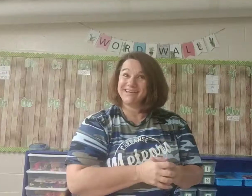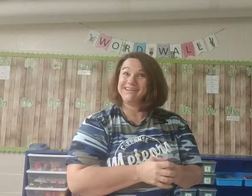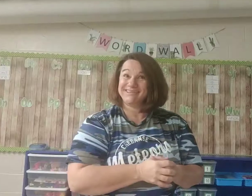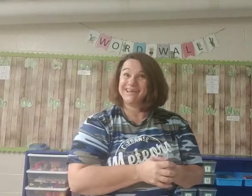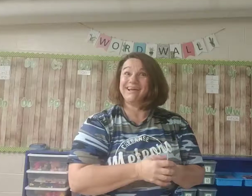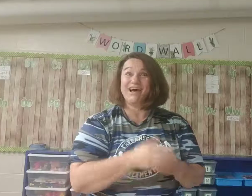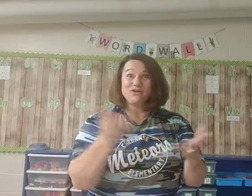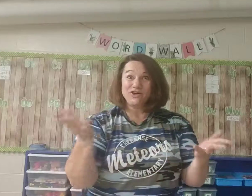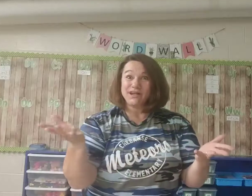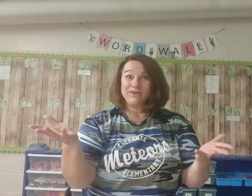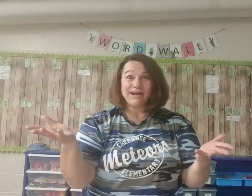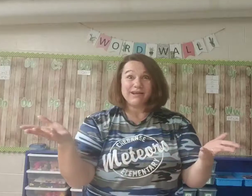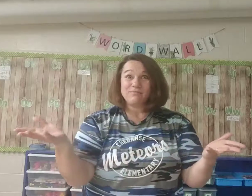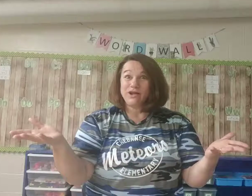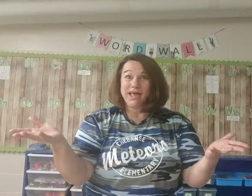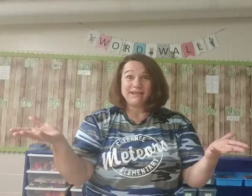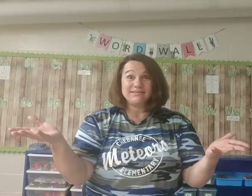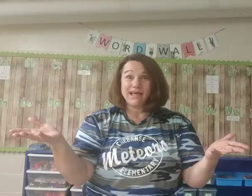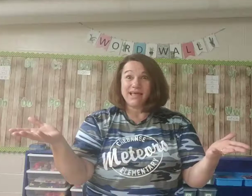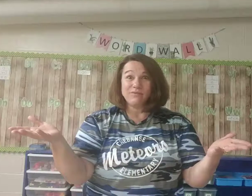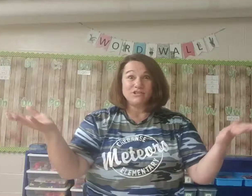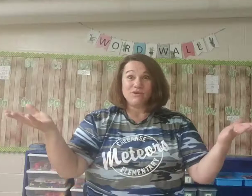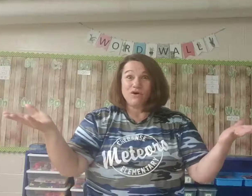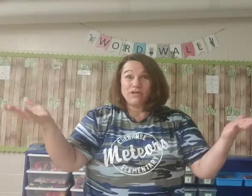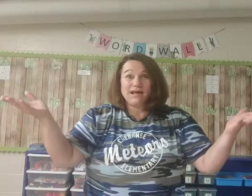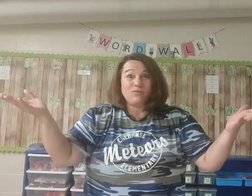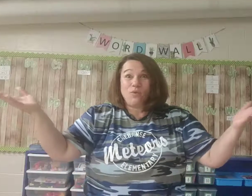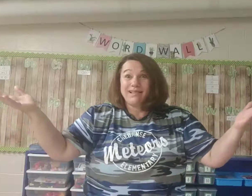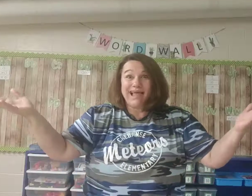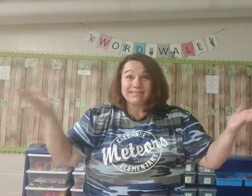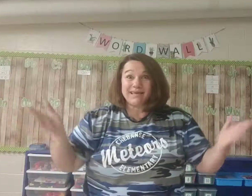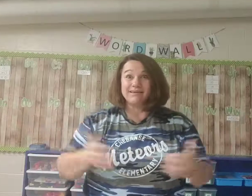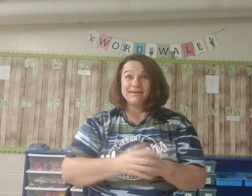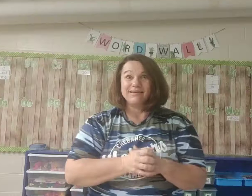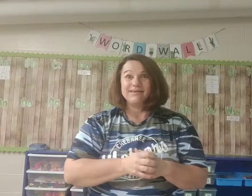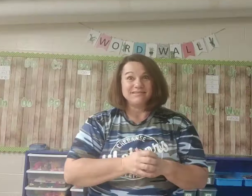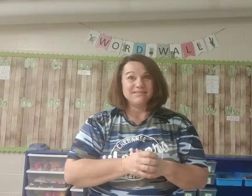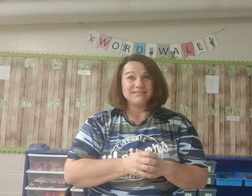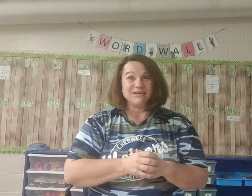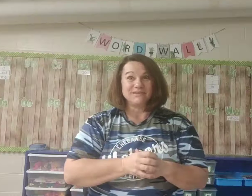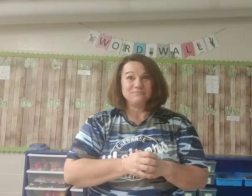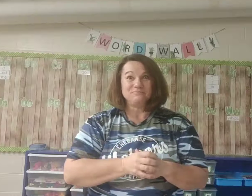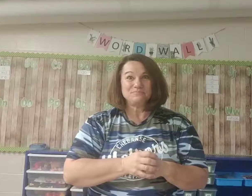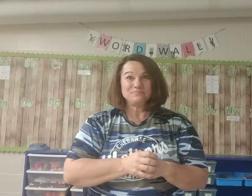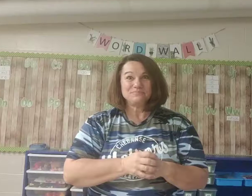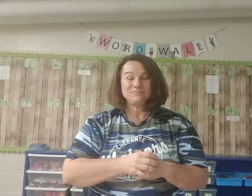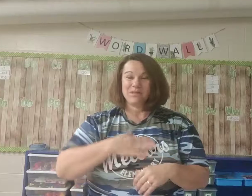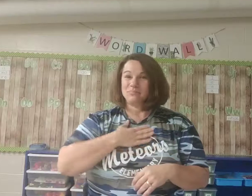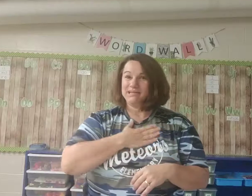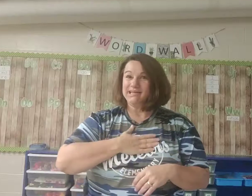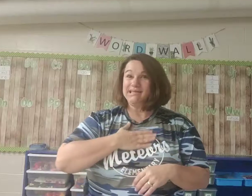good? I know, you're getting ready to communicate in sign language and we've only done one lesson. Isn't this awesome?